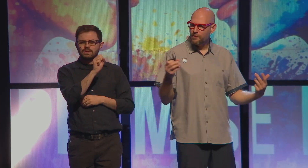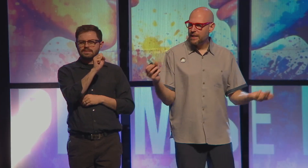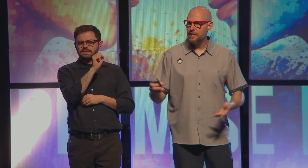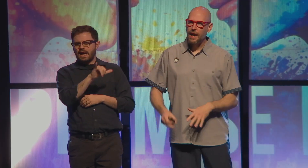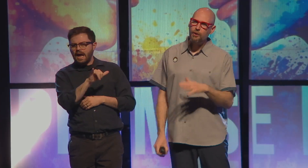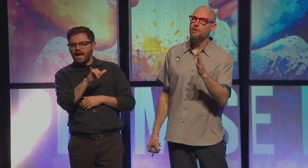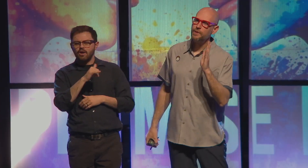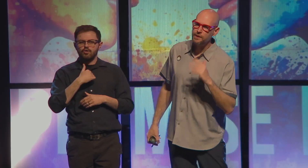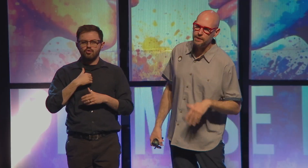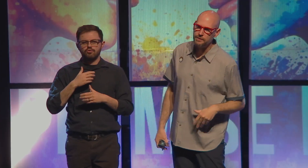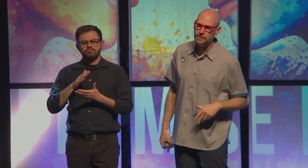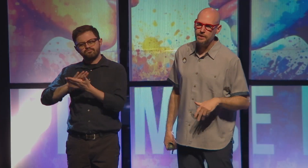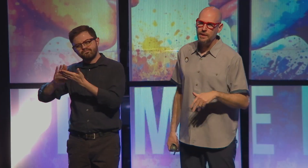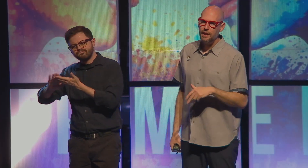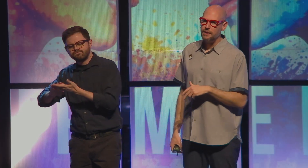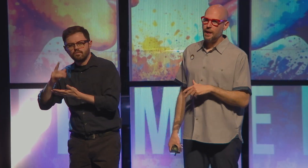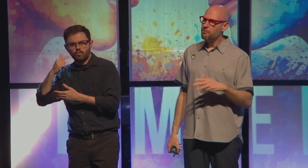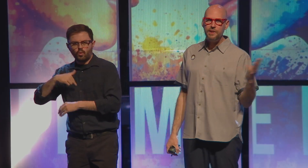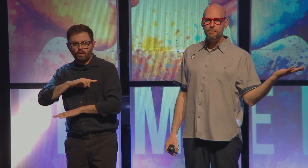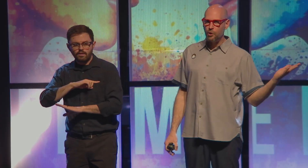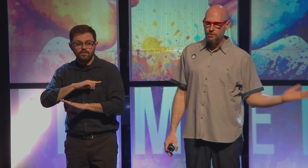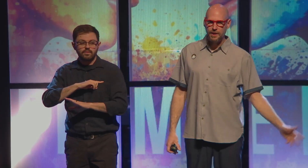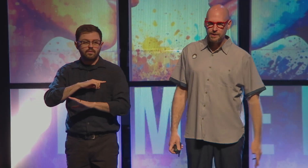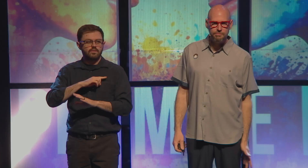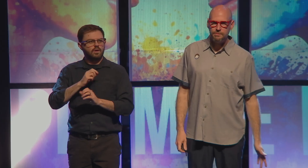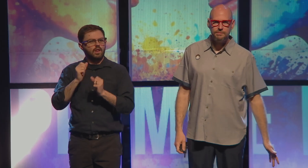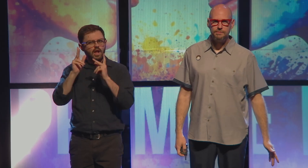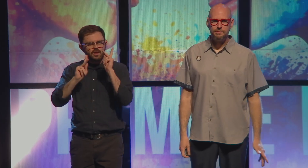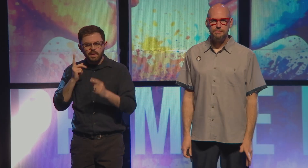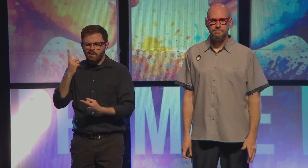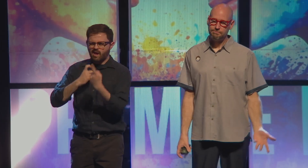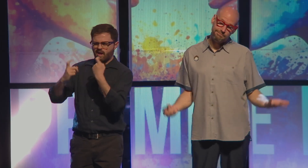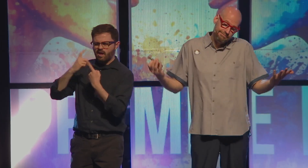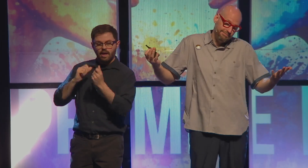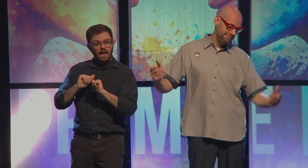Some people have asked, like, how are you feeling? I'm feeling motivated.